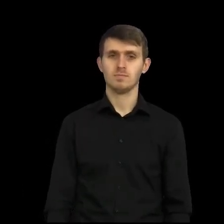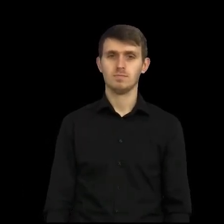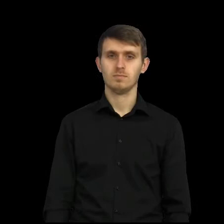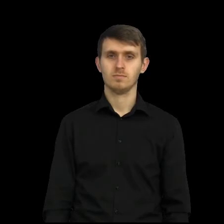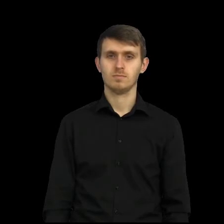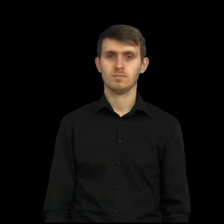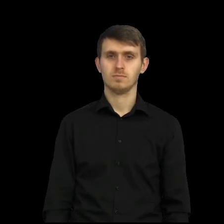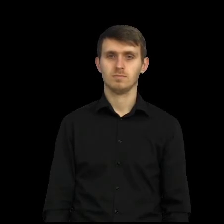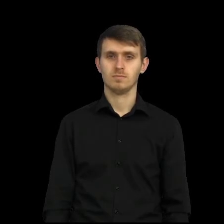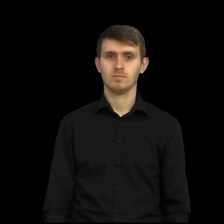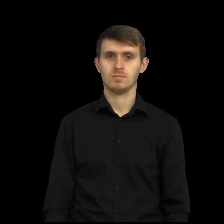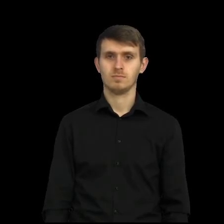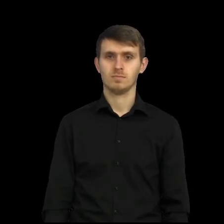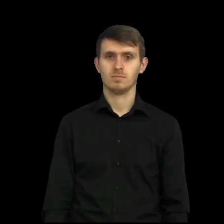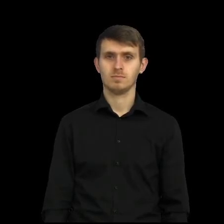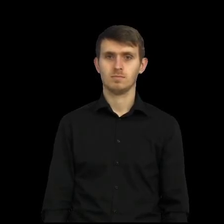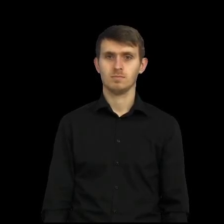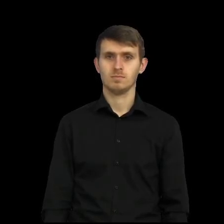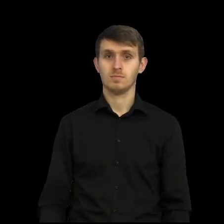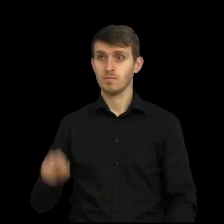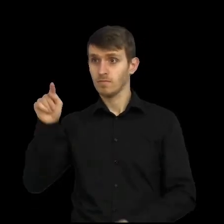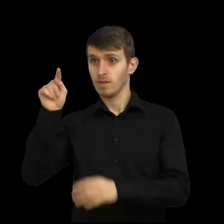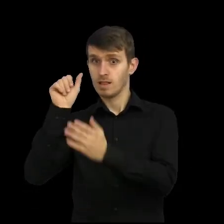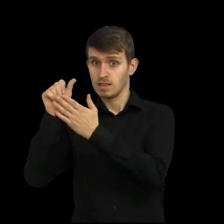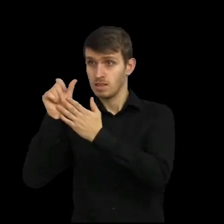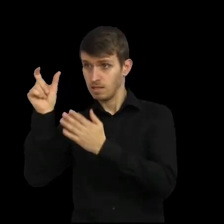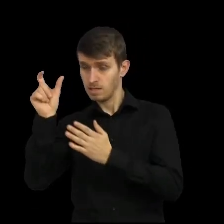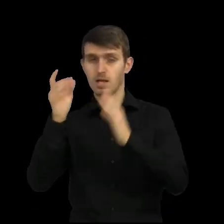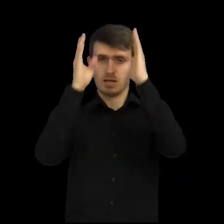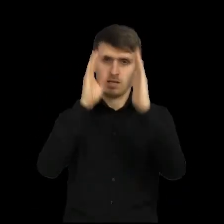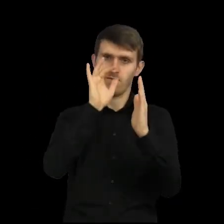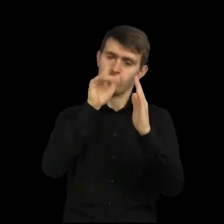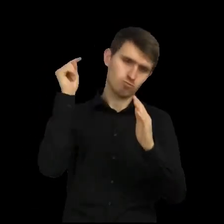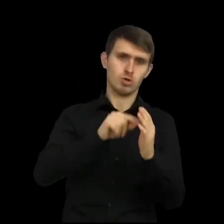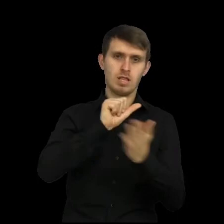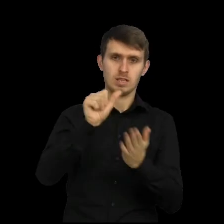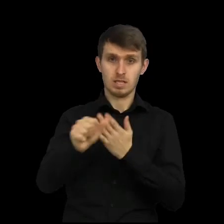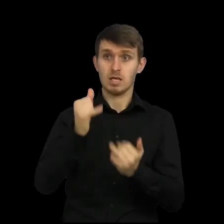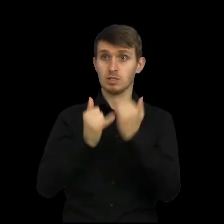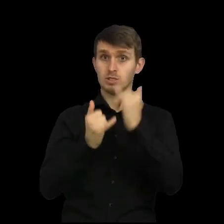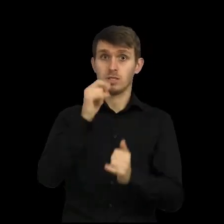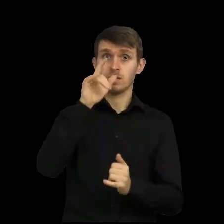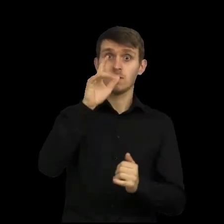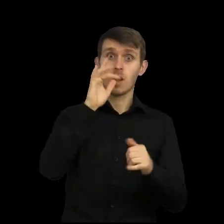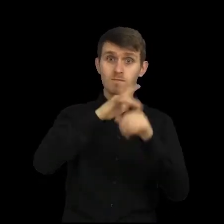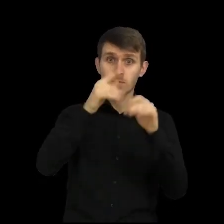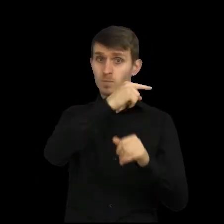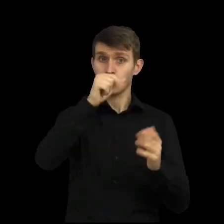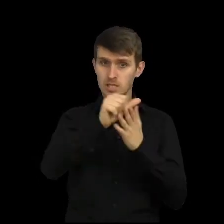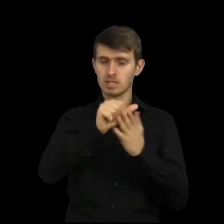negative 11. Because if this is equal to 11, the absolute value of 11 is 11. If this thing over here is equal to negative 11, when you take its absolute value, it'll still